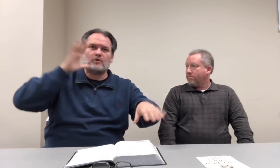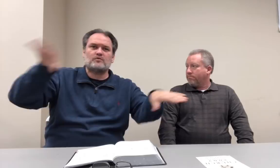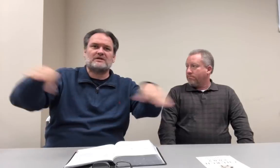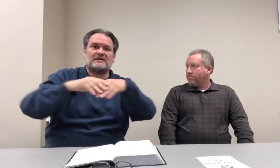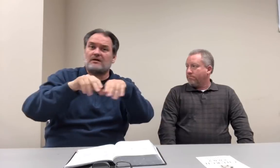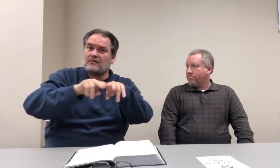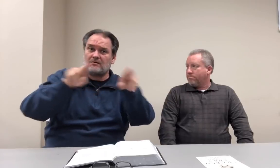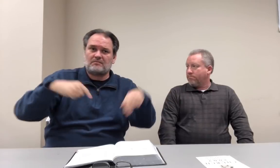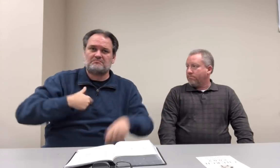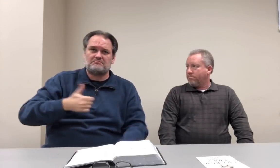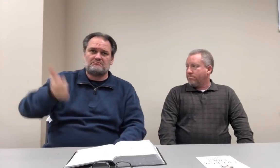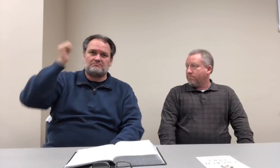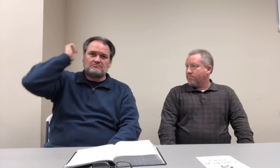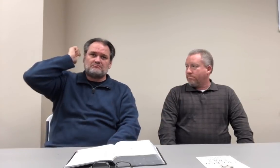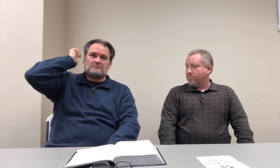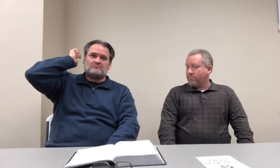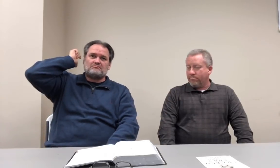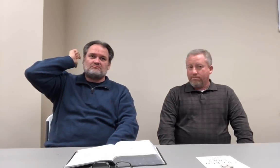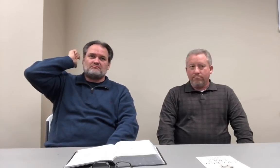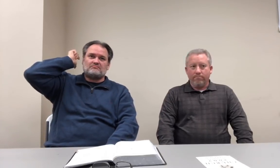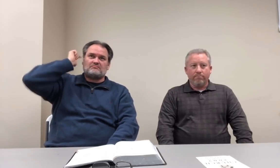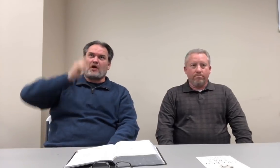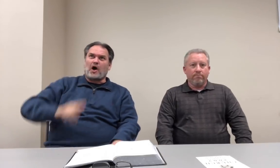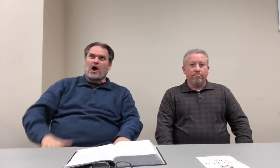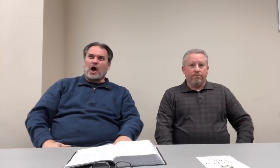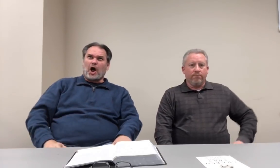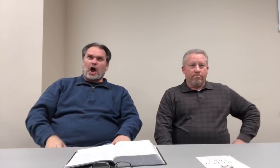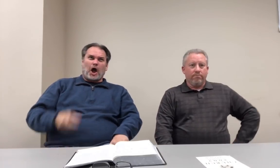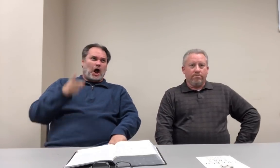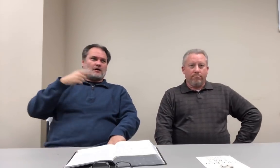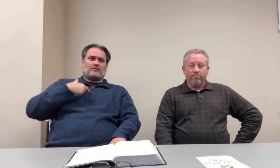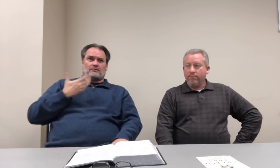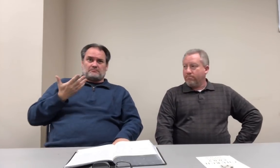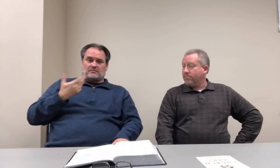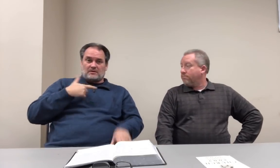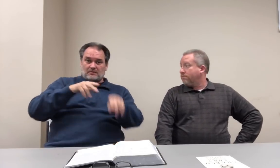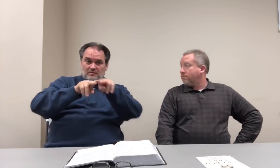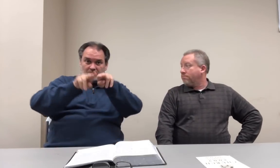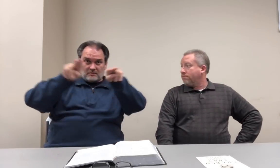Or destroy them outright, or destroy Uzzah when he touched the ark.